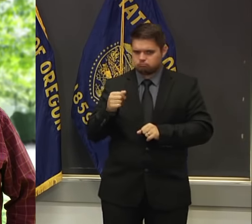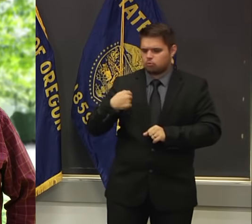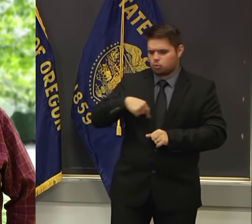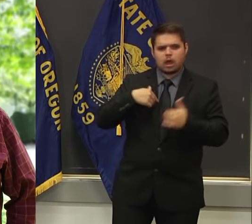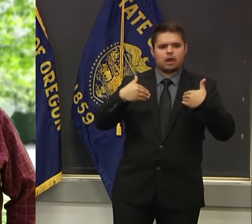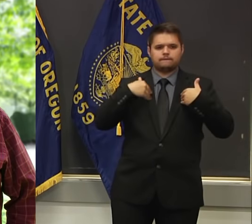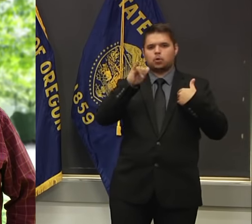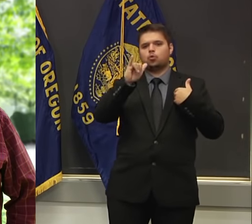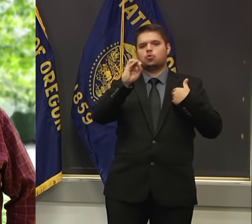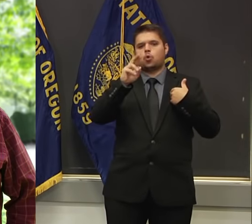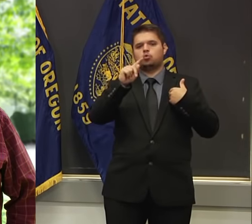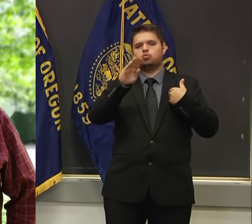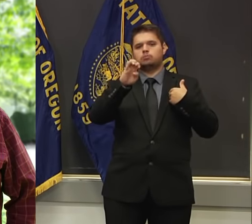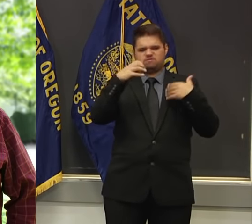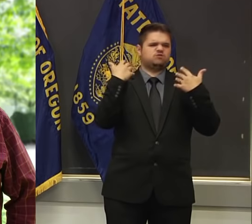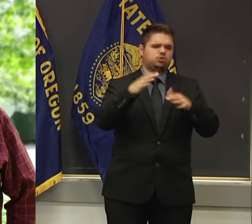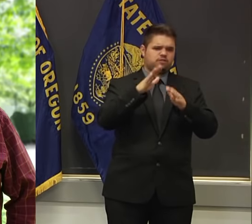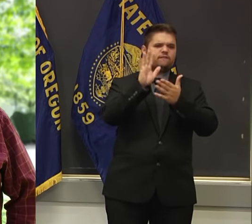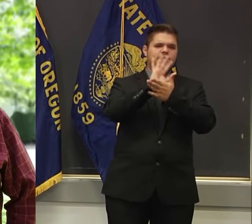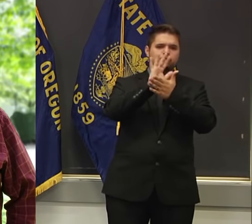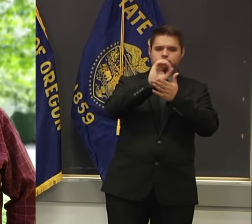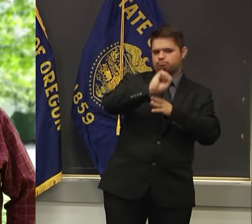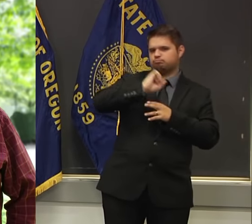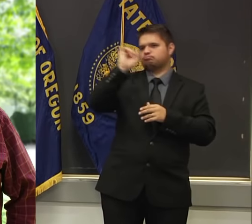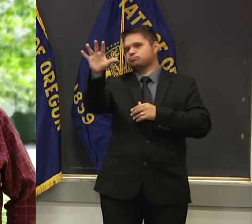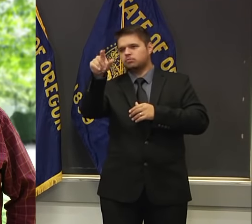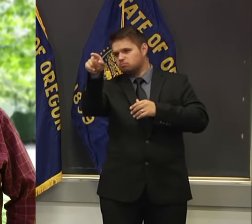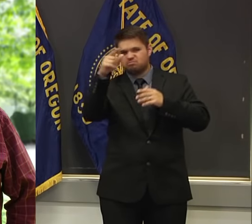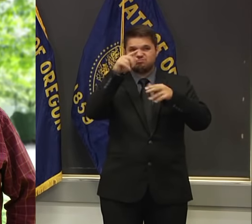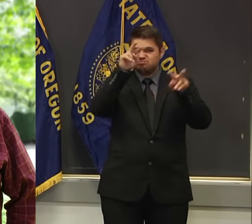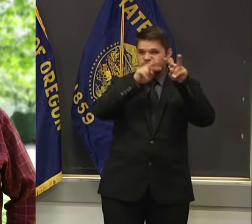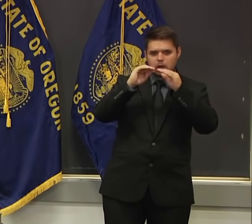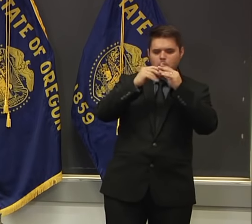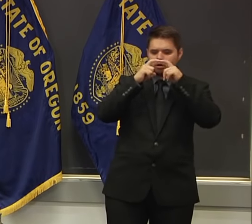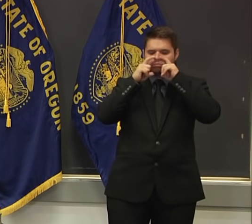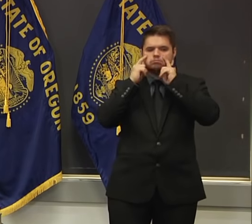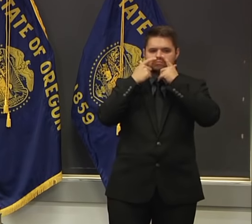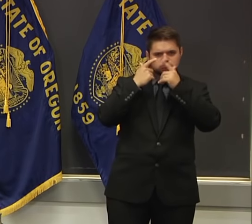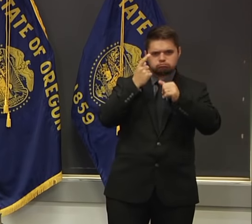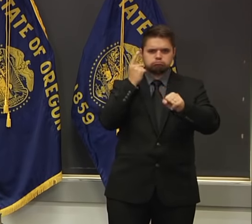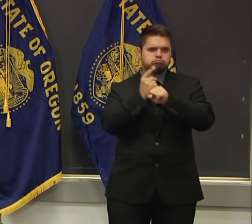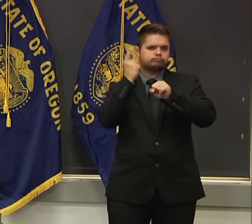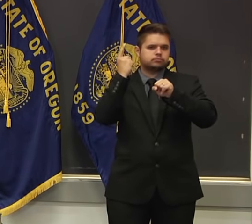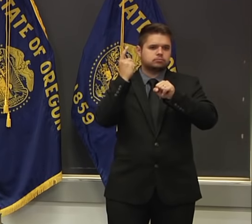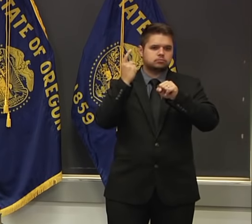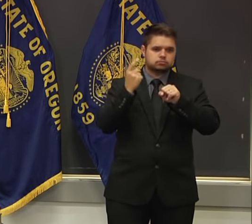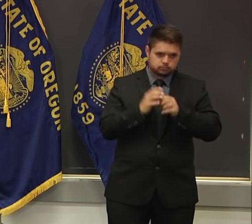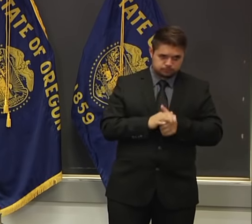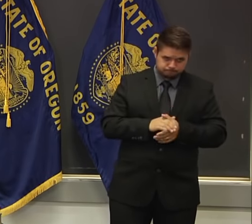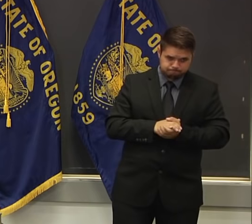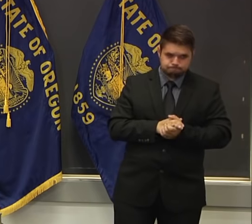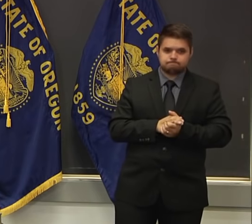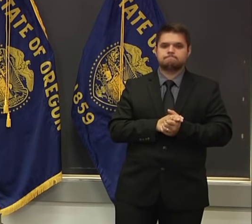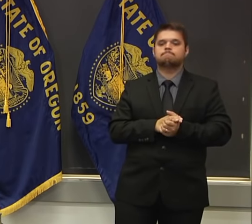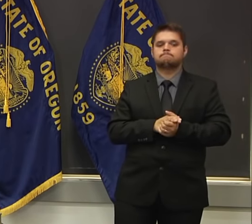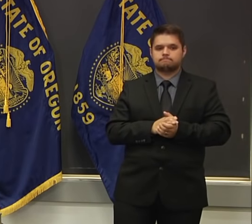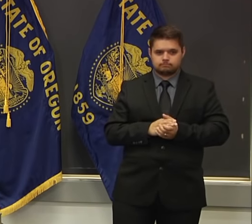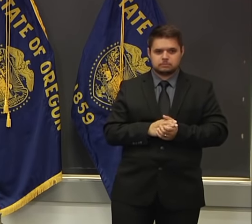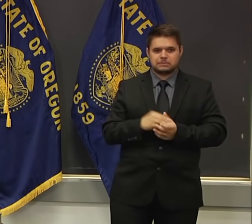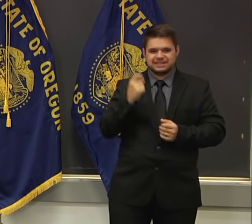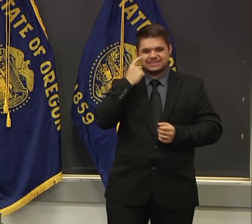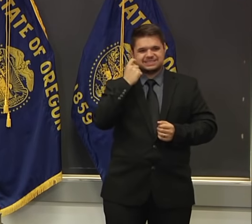actually shows people how to get a proper fit, a proper seal. So you were just saying that somebody may, as part of